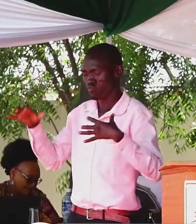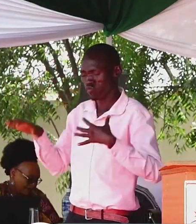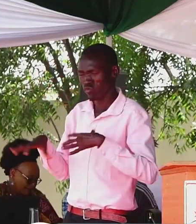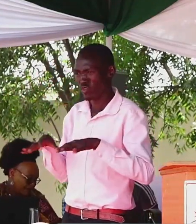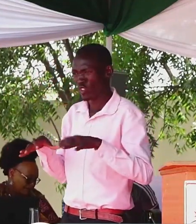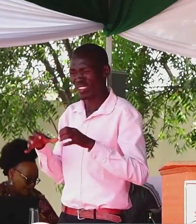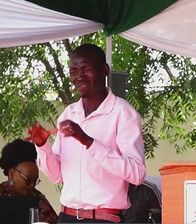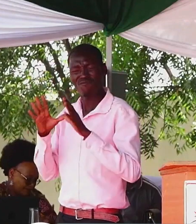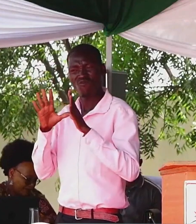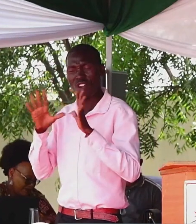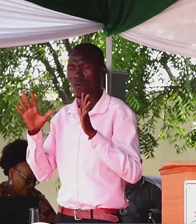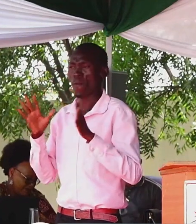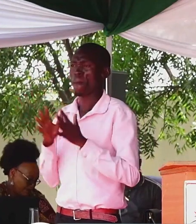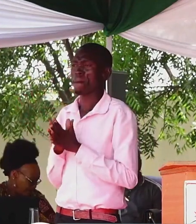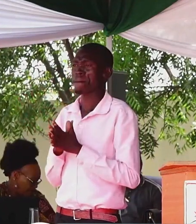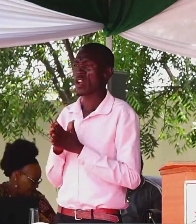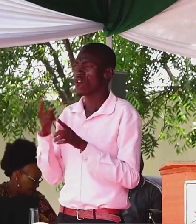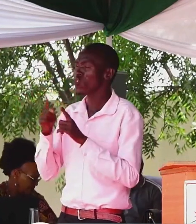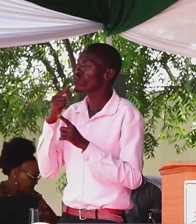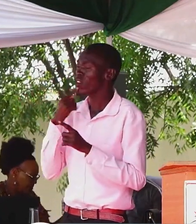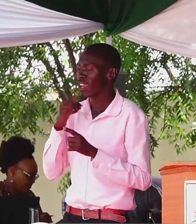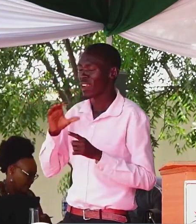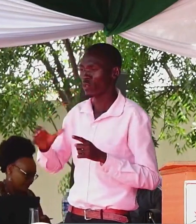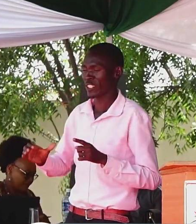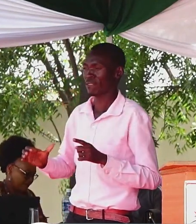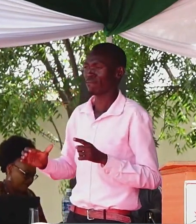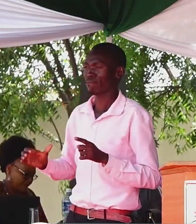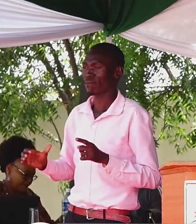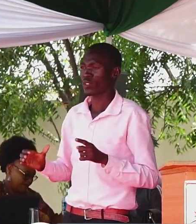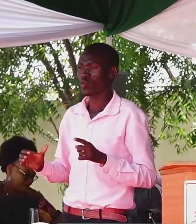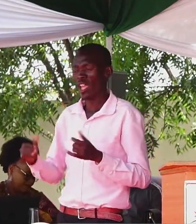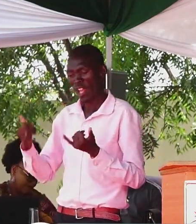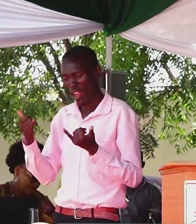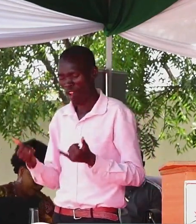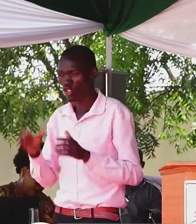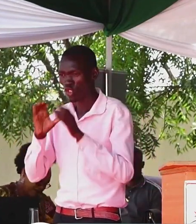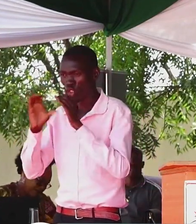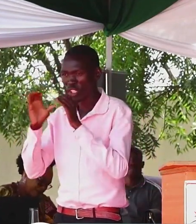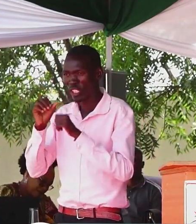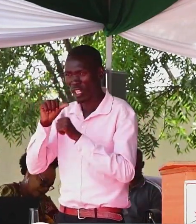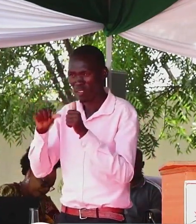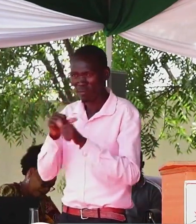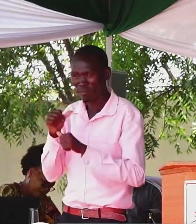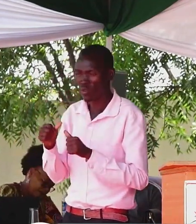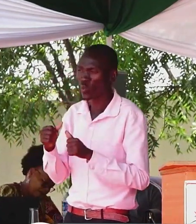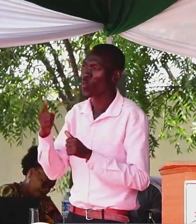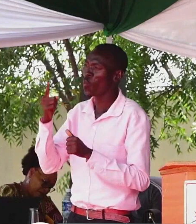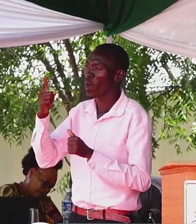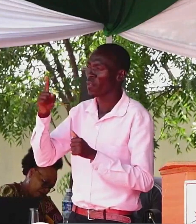mean here, for Turkana County, we are now talking of